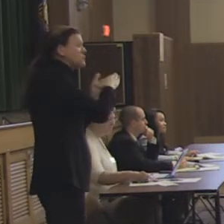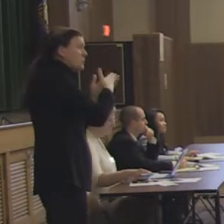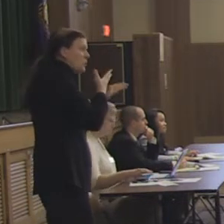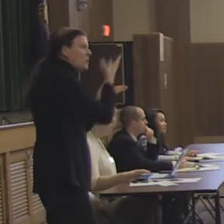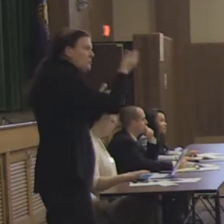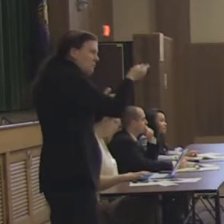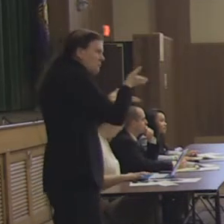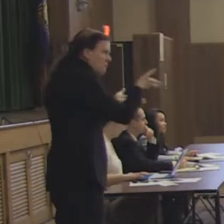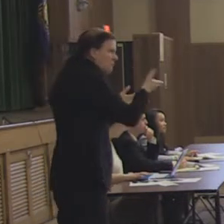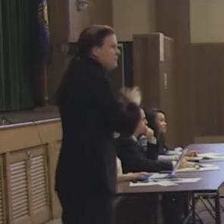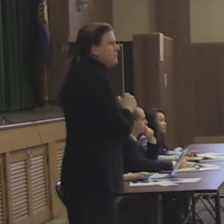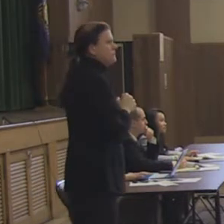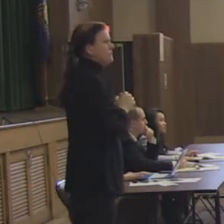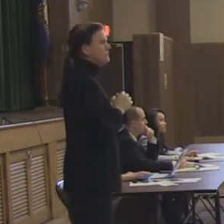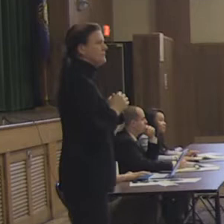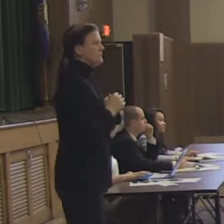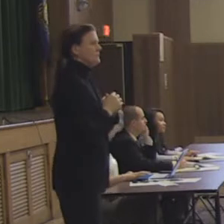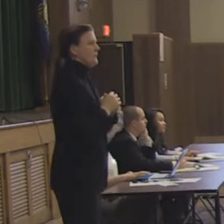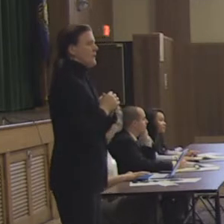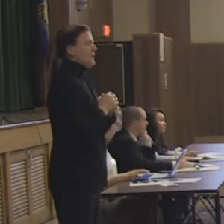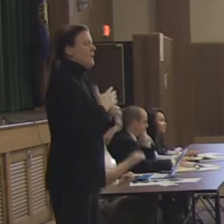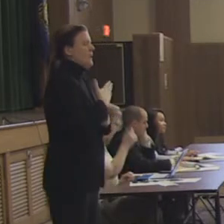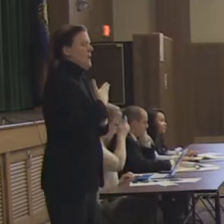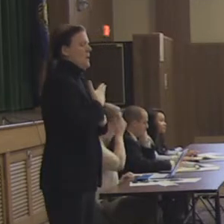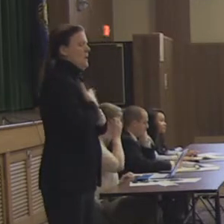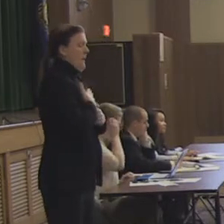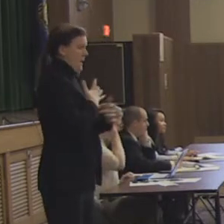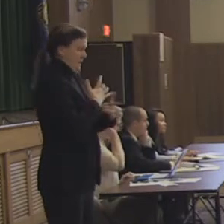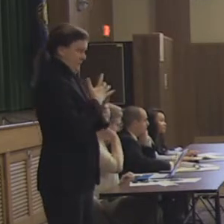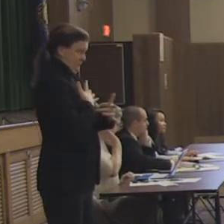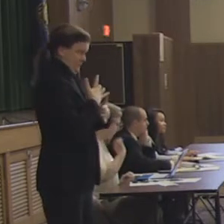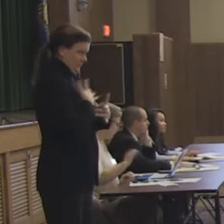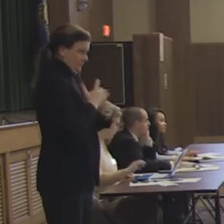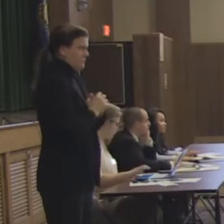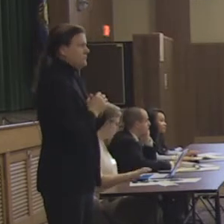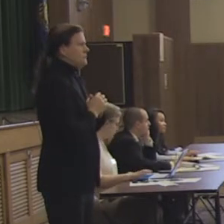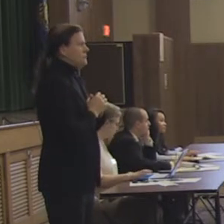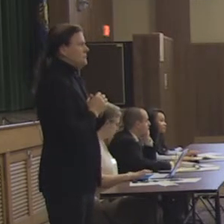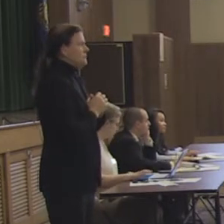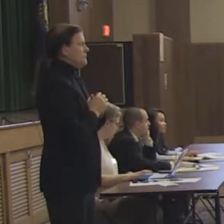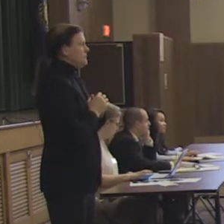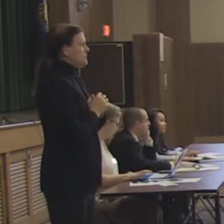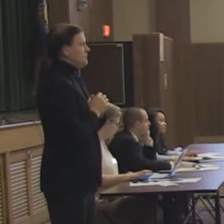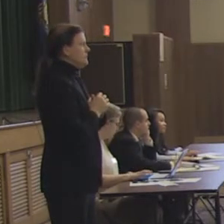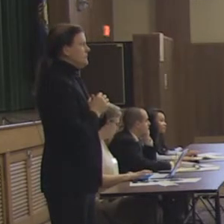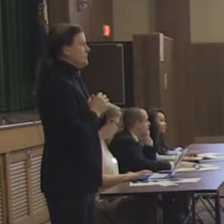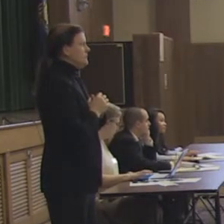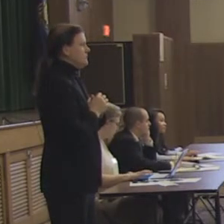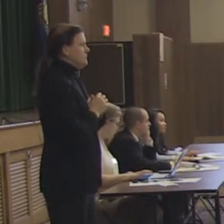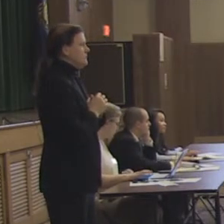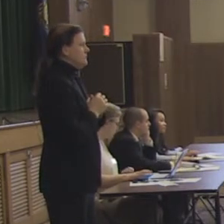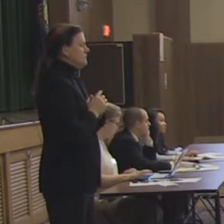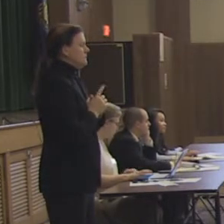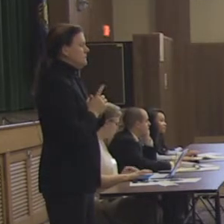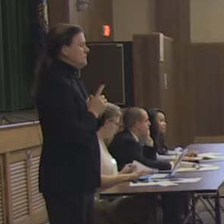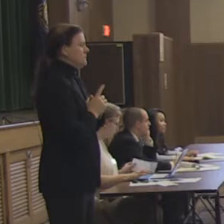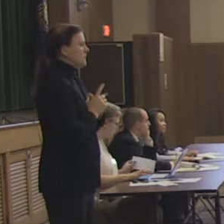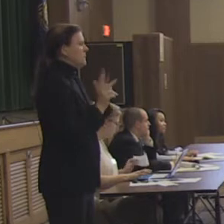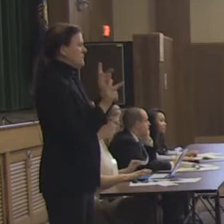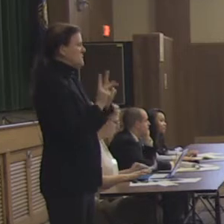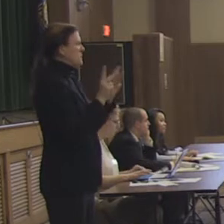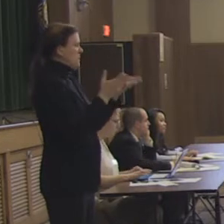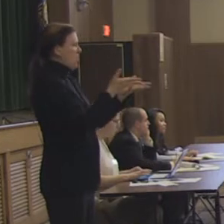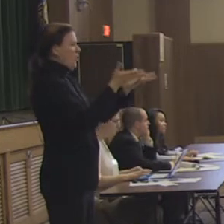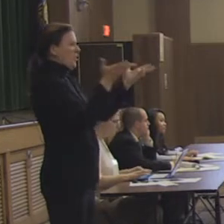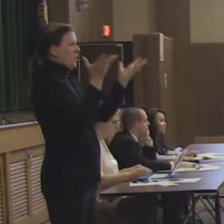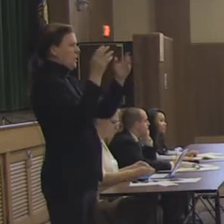that. One of my concerns is there's individuals like that, certain individuals in the